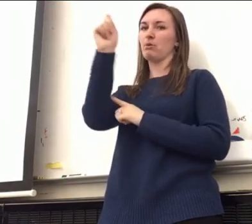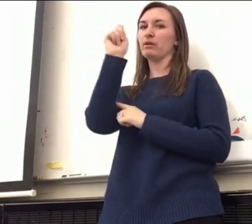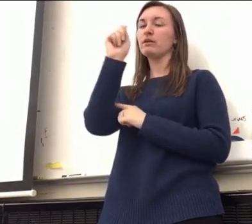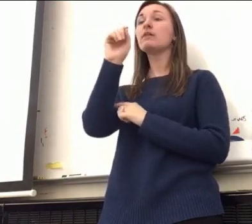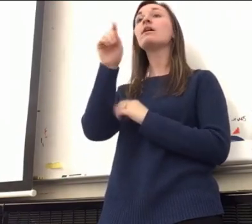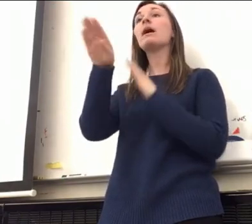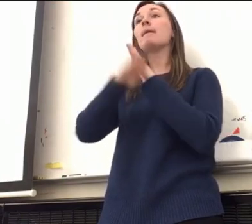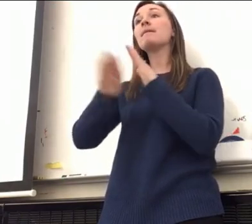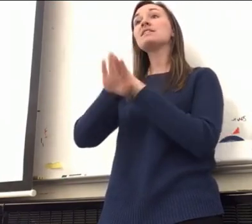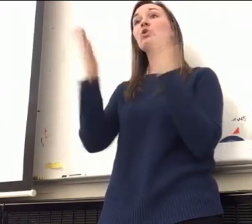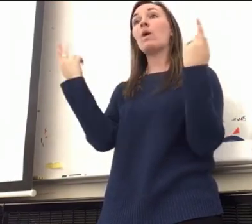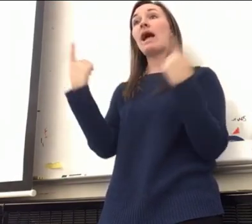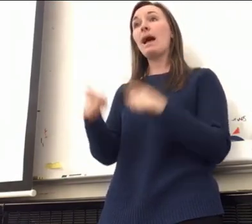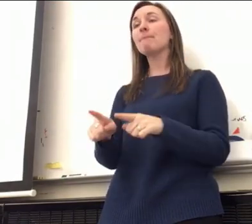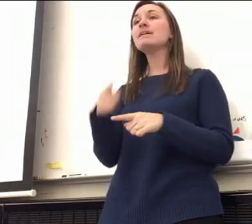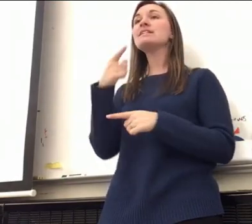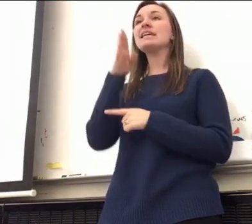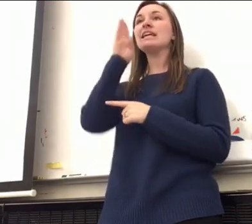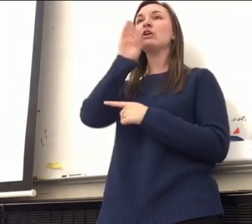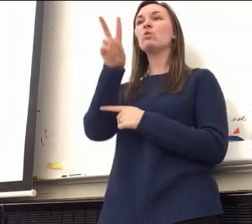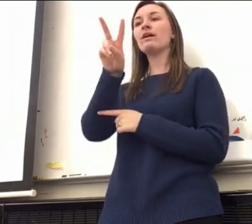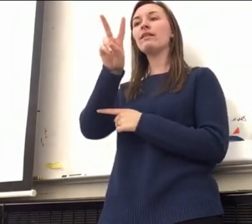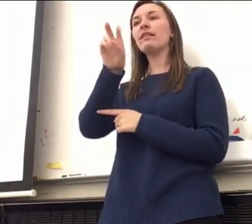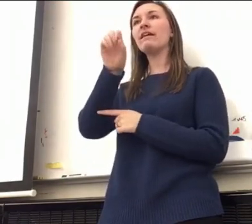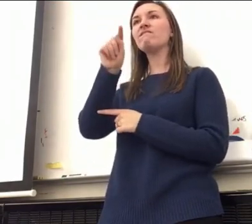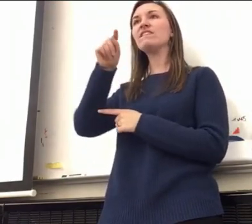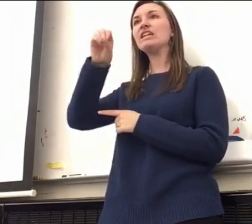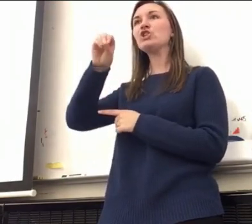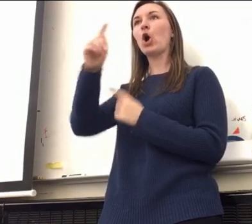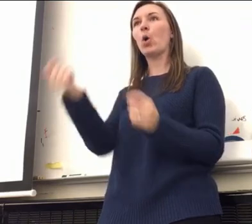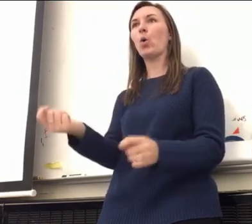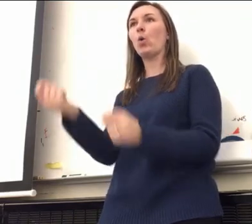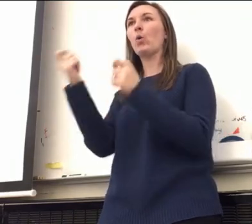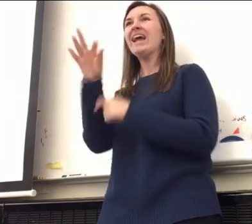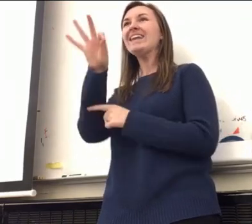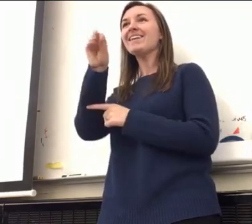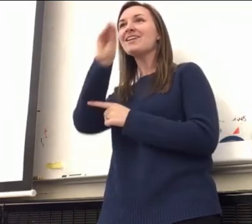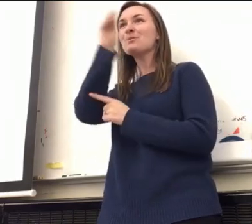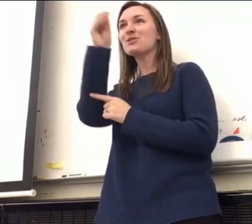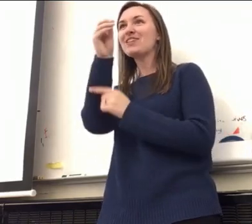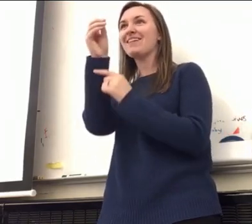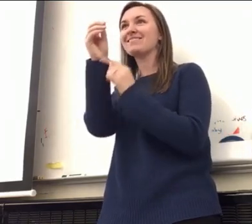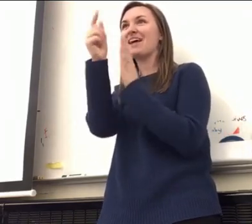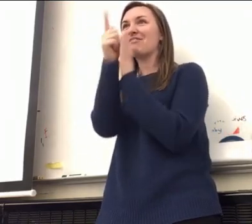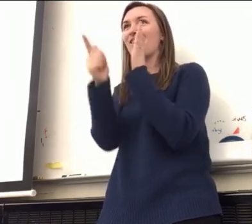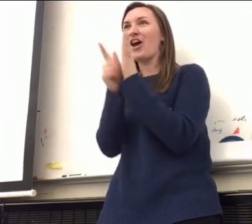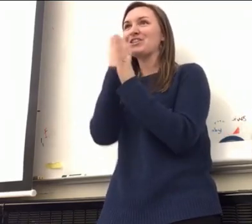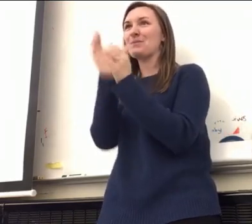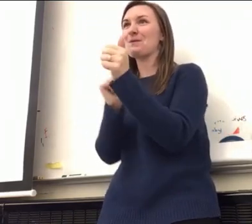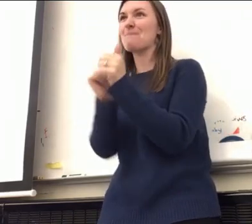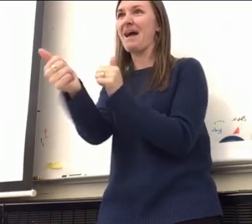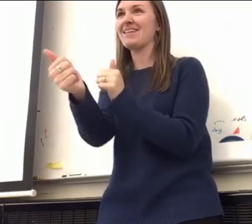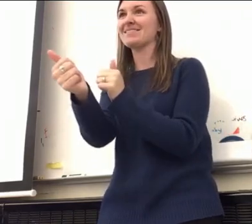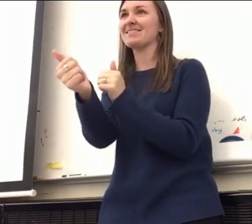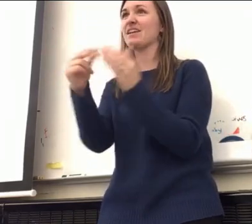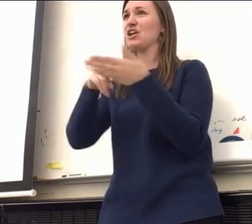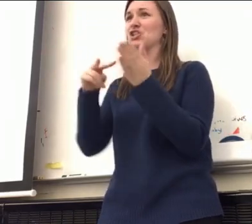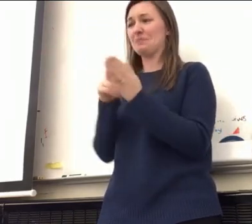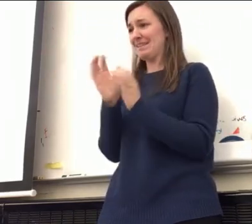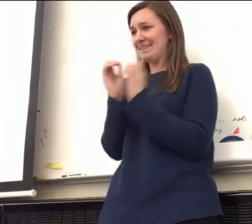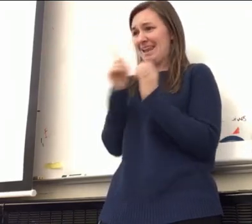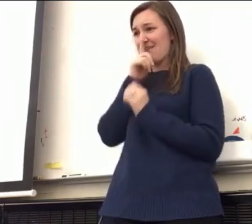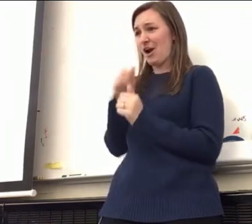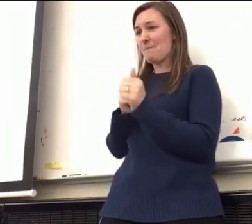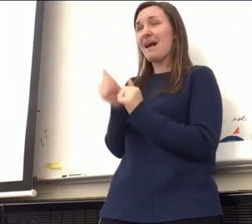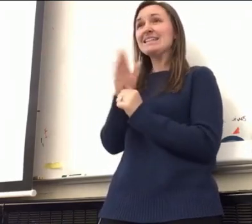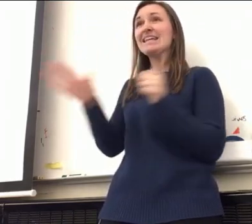Basically, what happened is he's going to veto approximately 98% of the bills that get passed in the United States. Almost no bills get passed. His